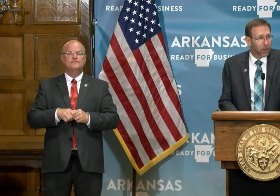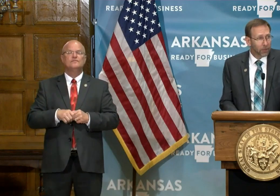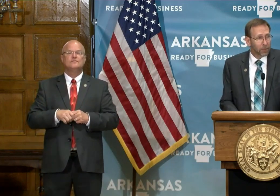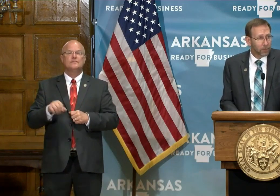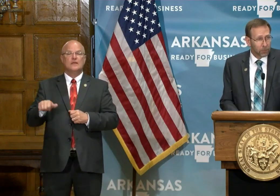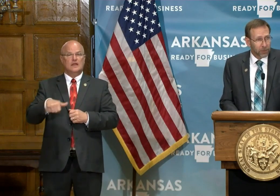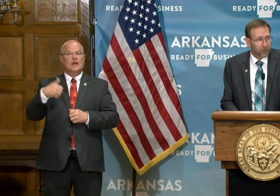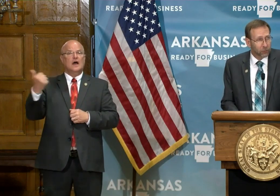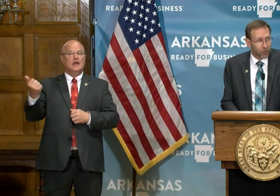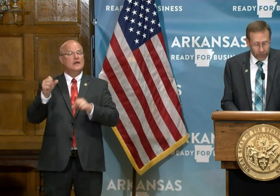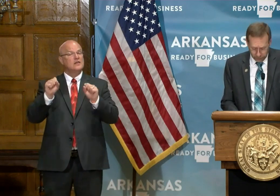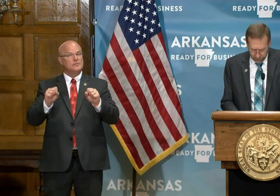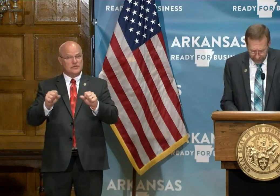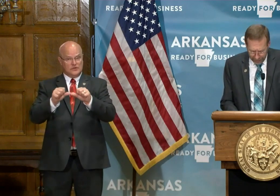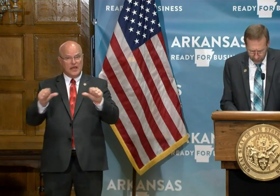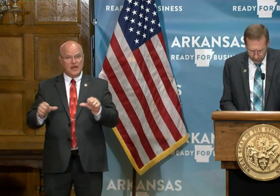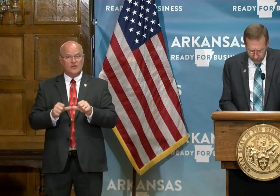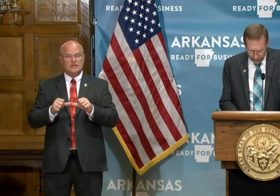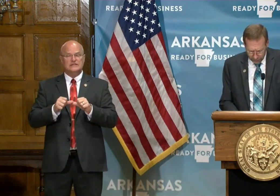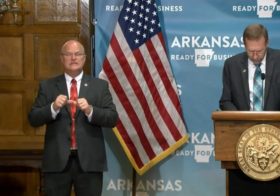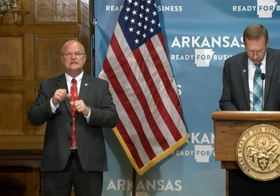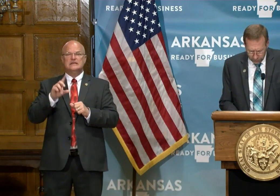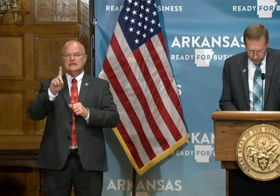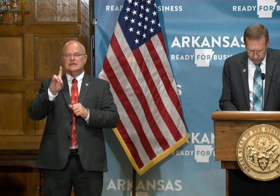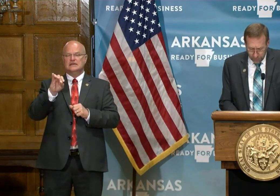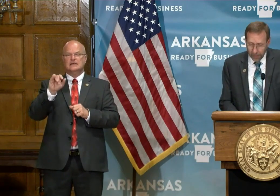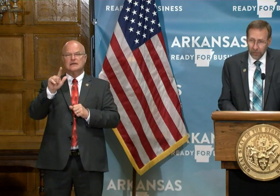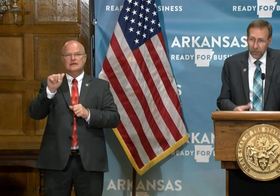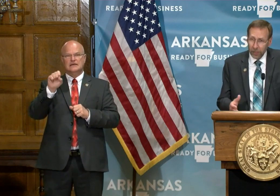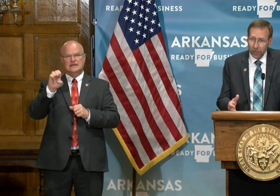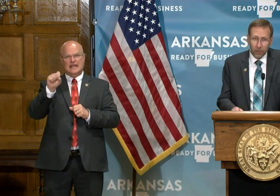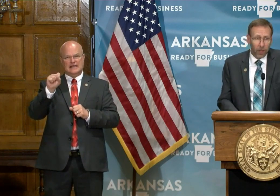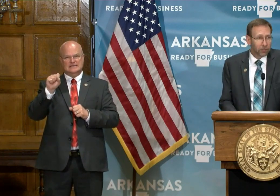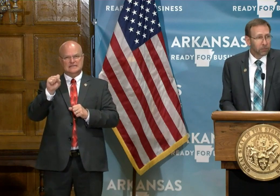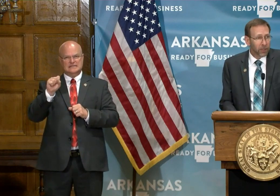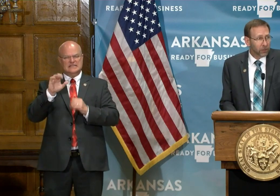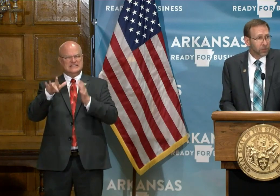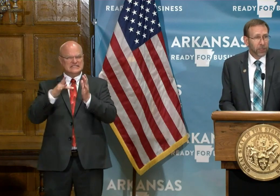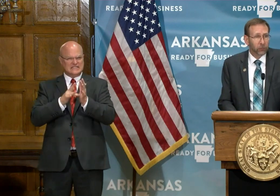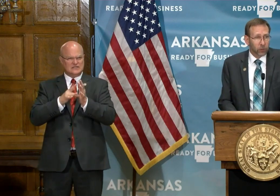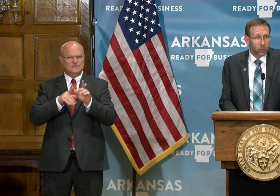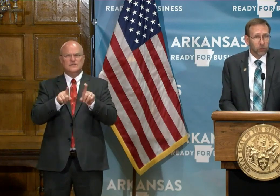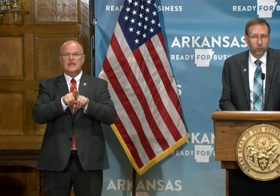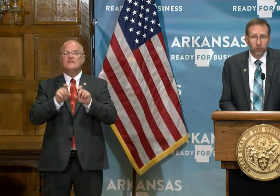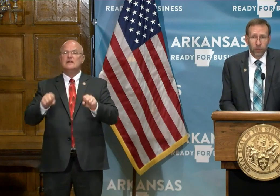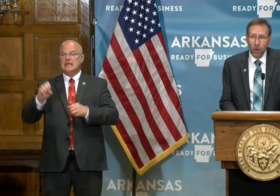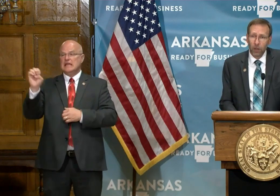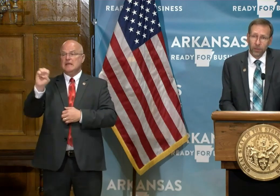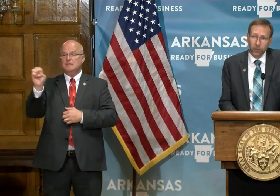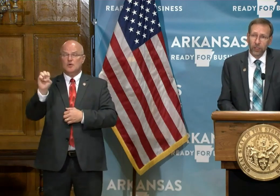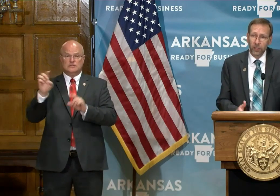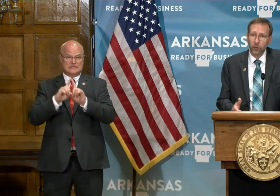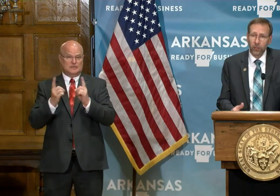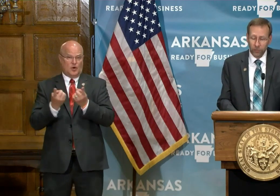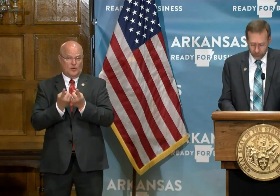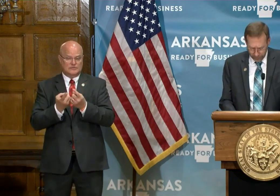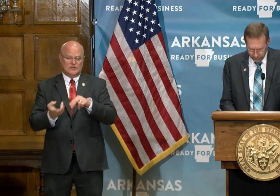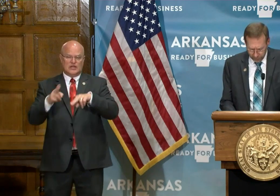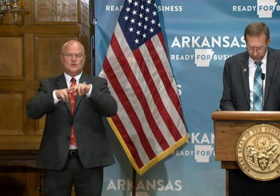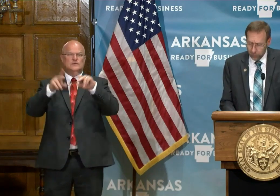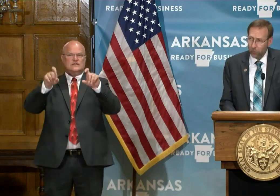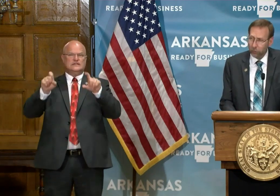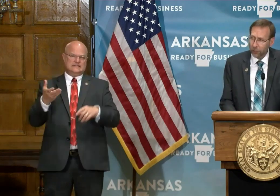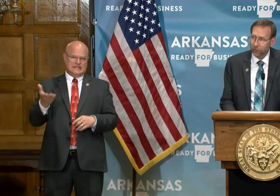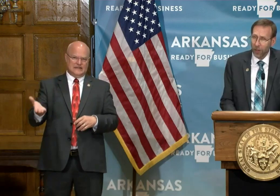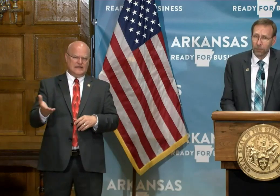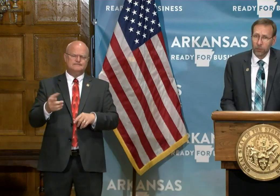Another potential area is dialysis centers, and then even potentially emergency departments to increase their